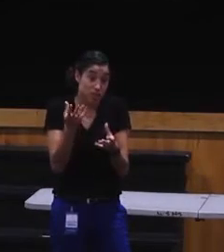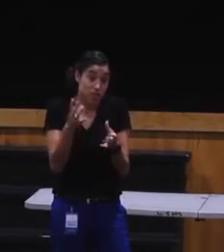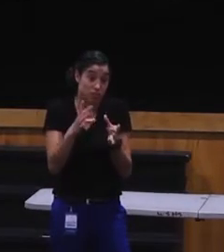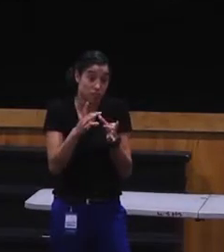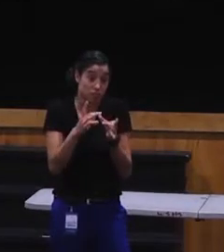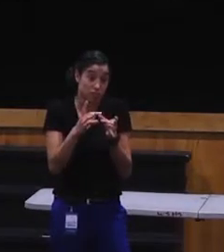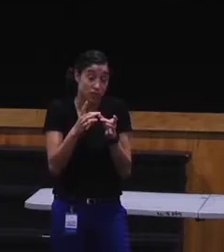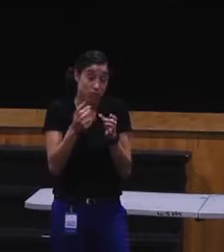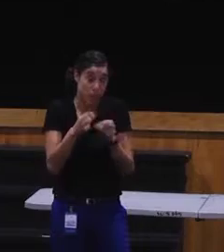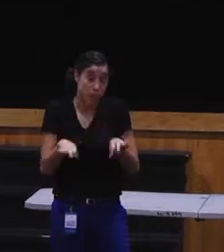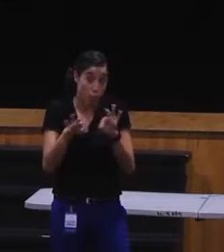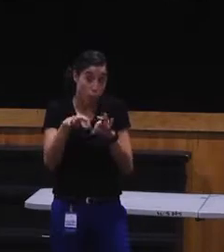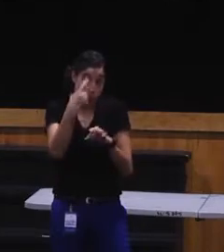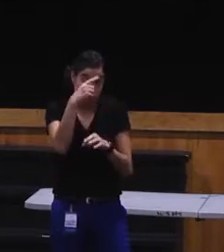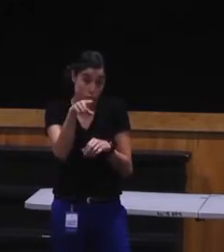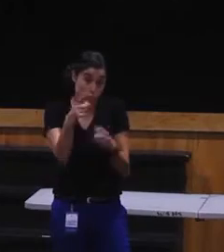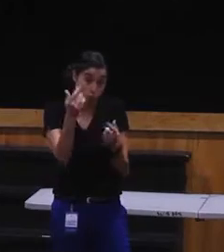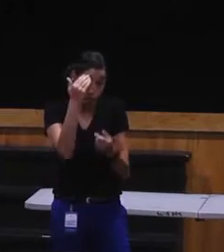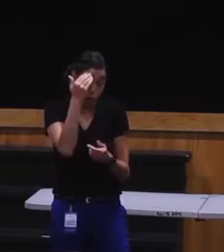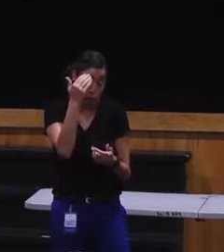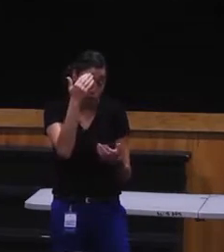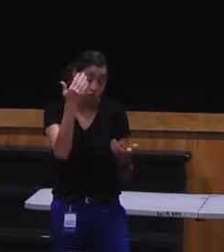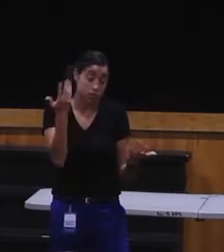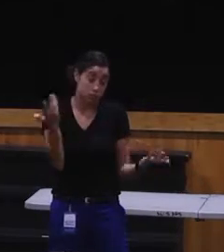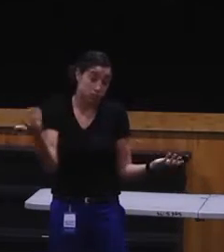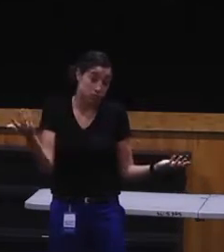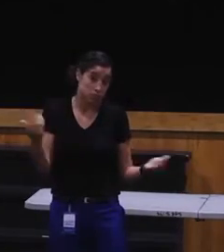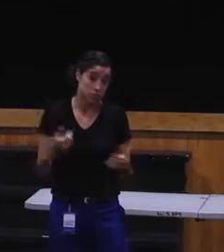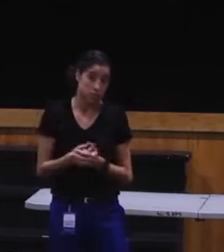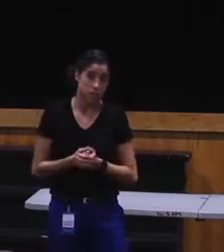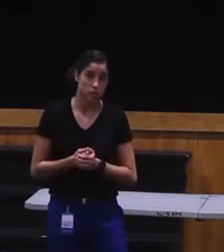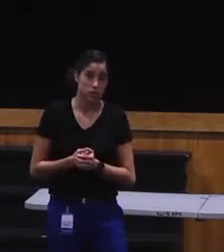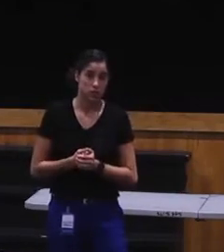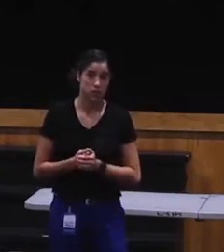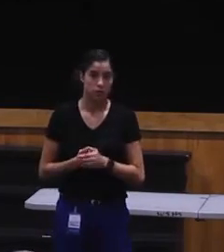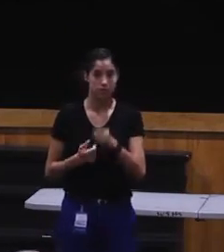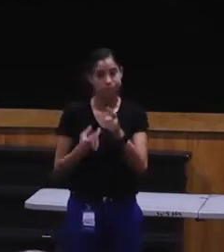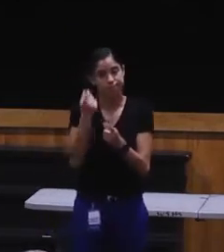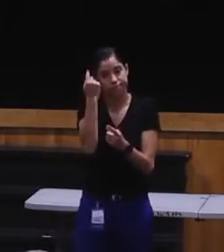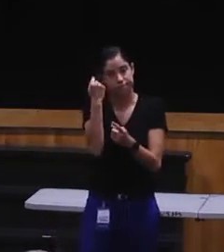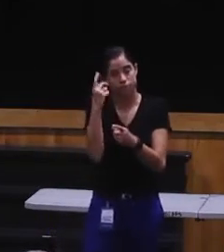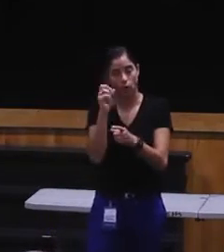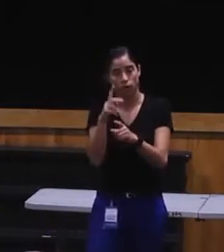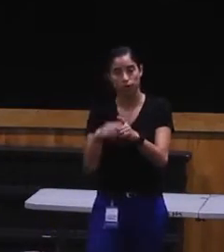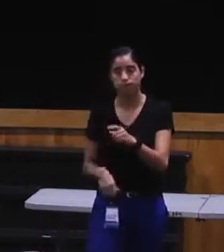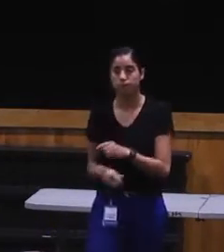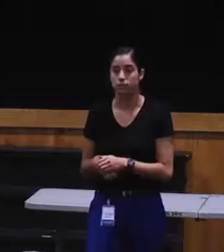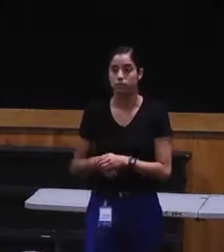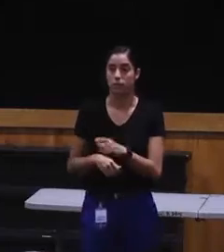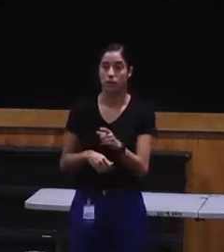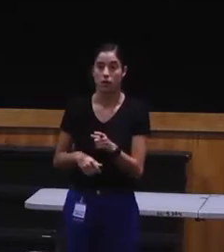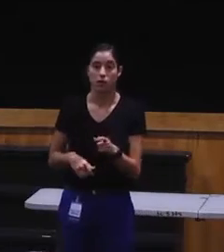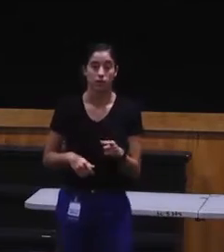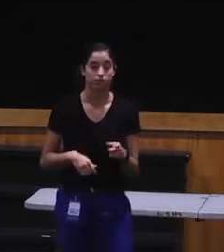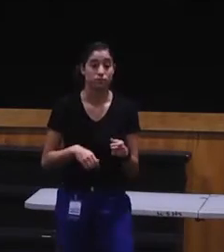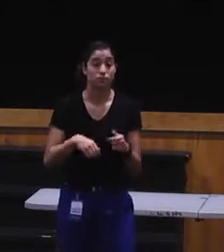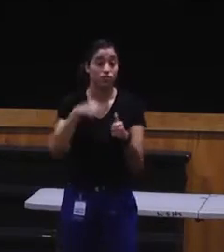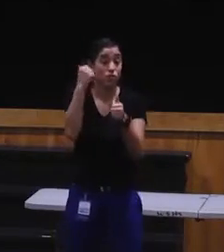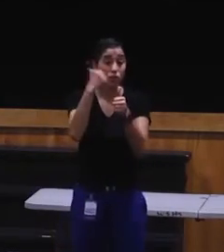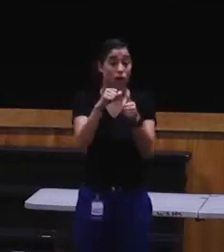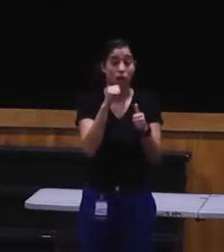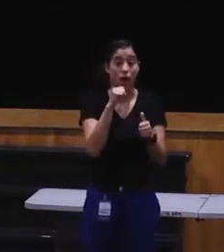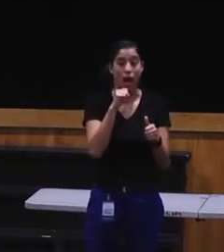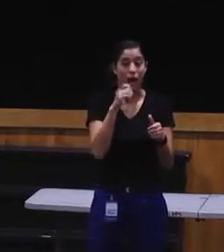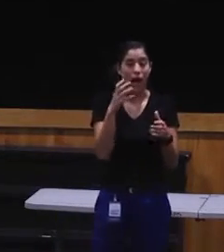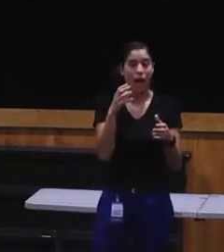to say, okay, this isn't. So we've just left everybody in the all SCPS bucket. But again, I don't want to take up too much time. I'll be up